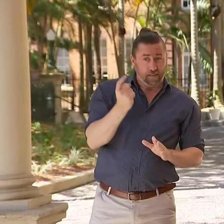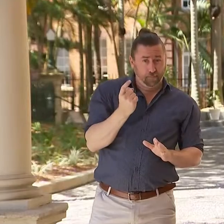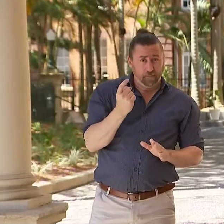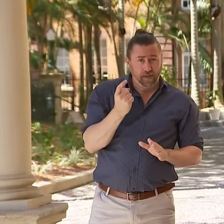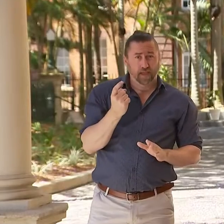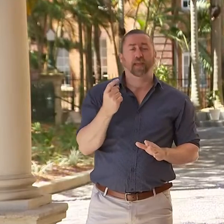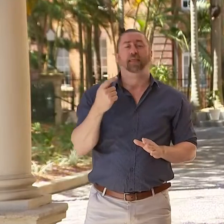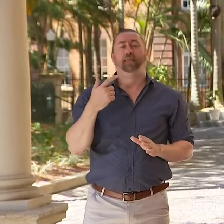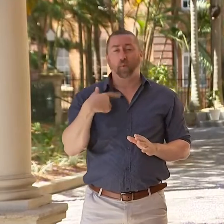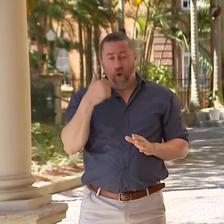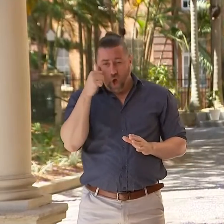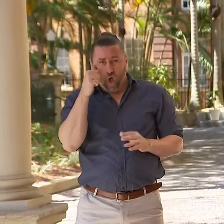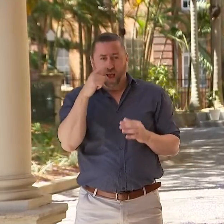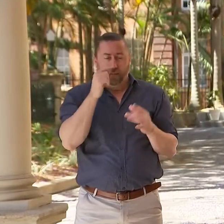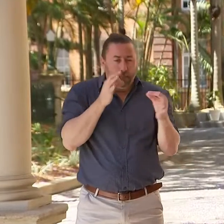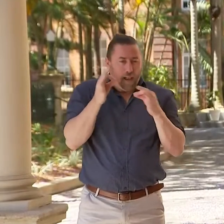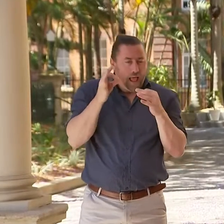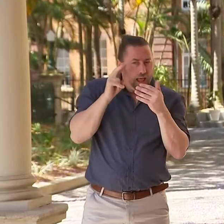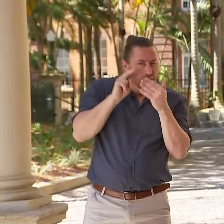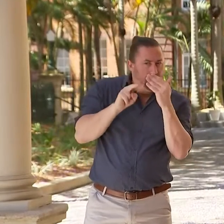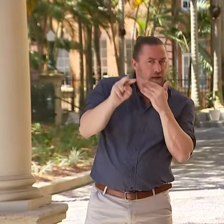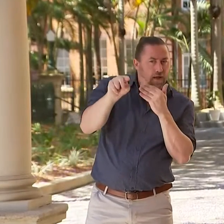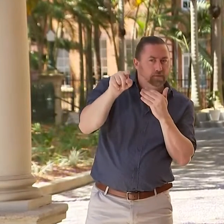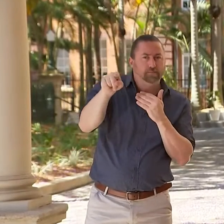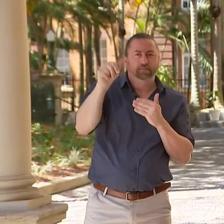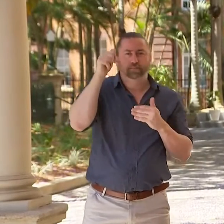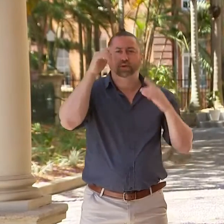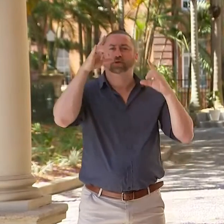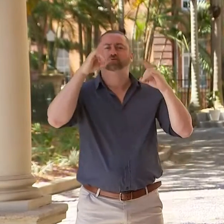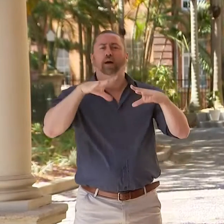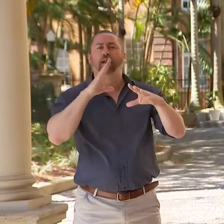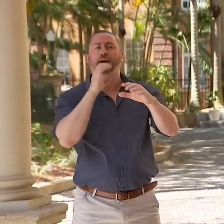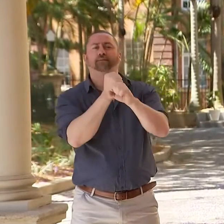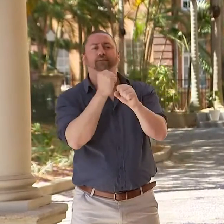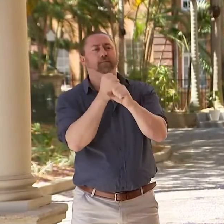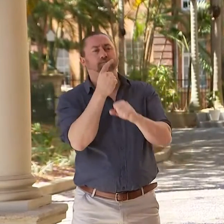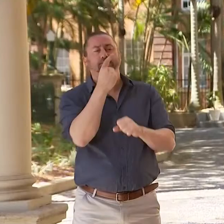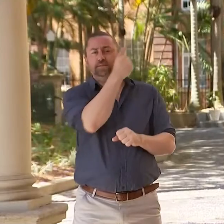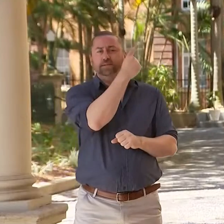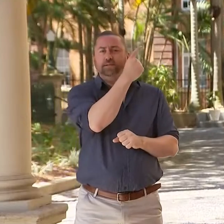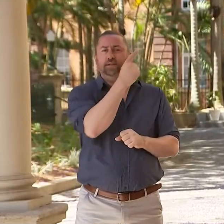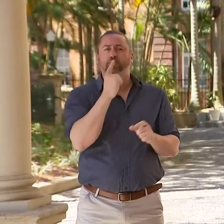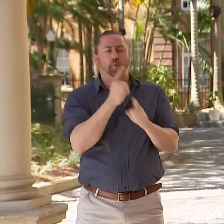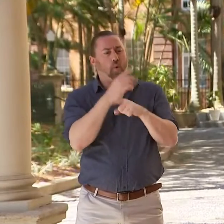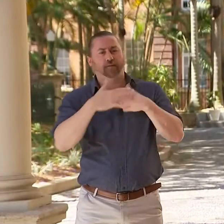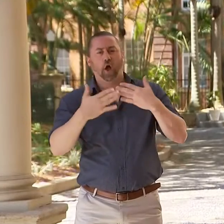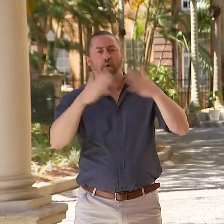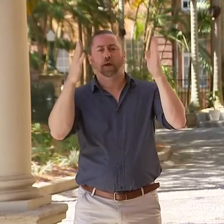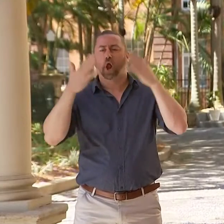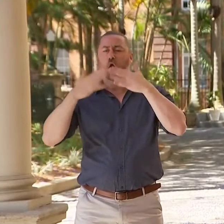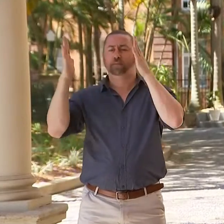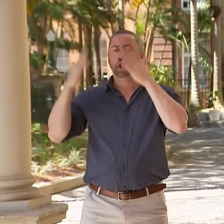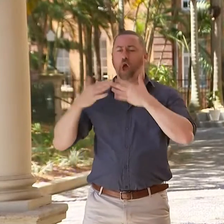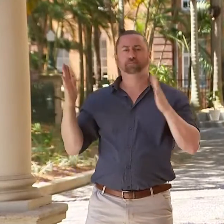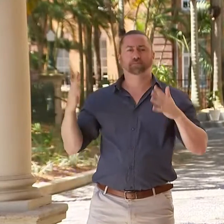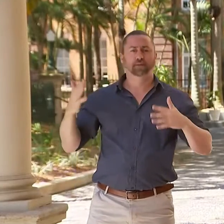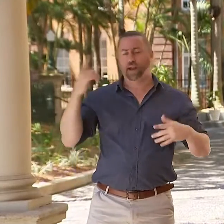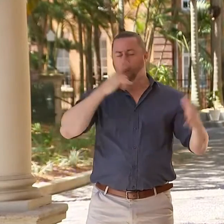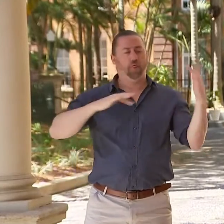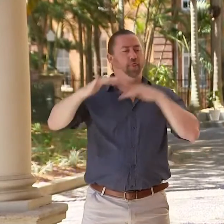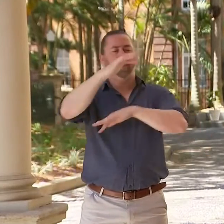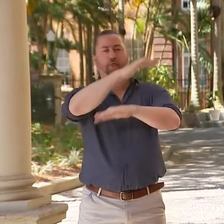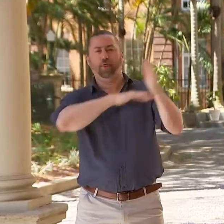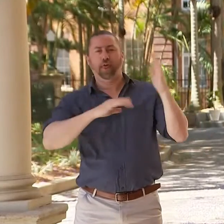modelling about what the nationally agreed plan for opening up, what impact it will have on hospitals. Because while they will